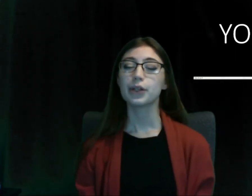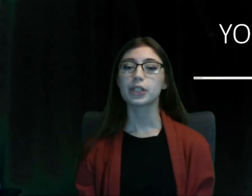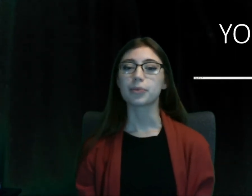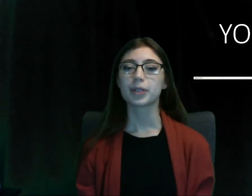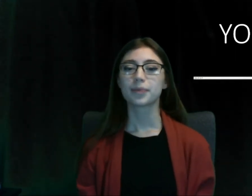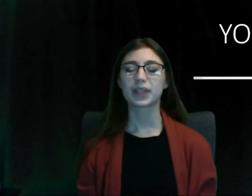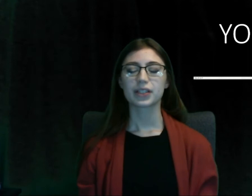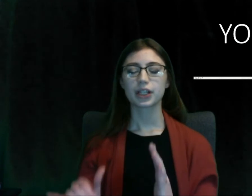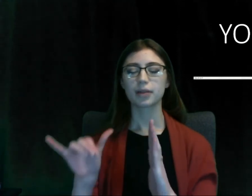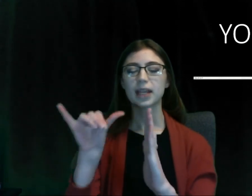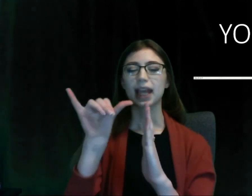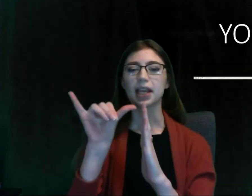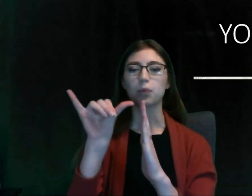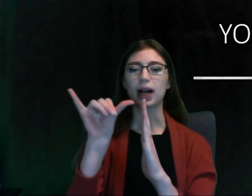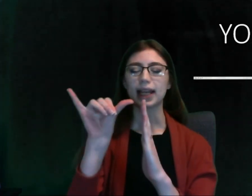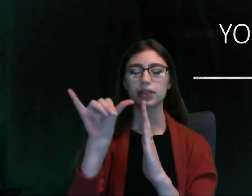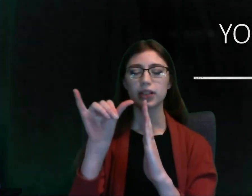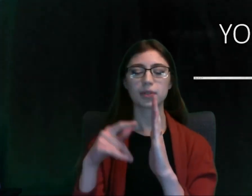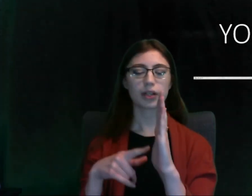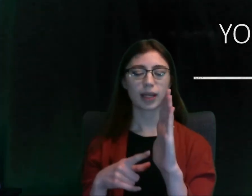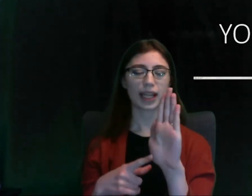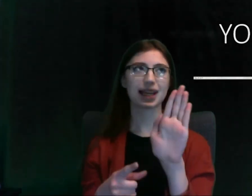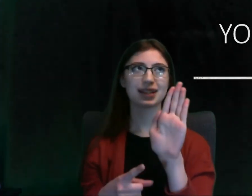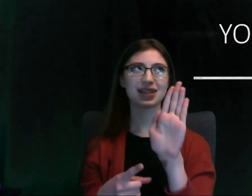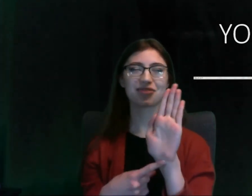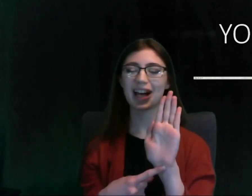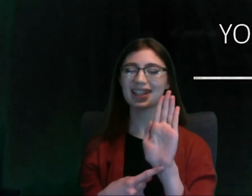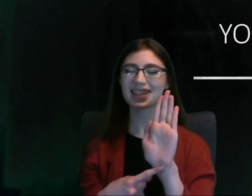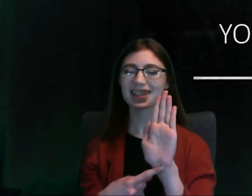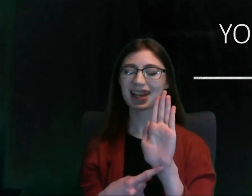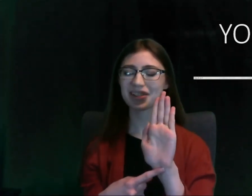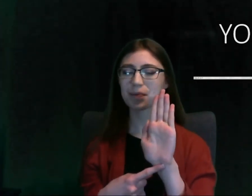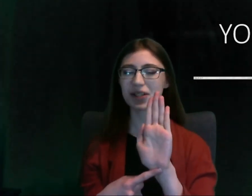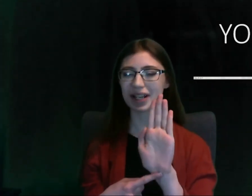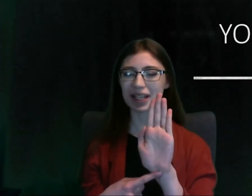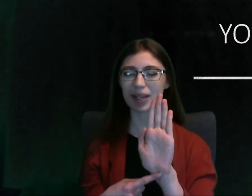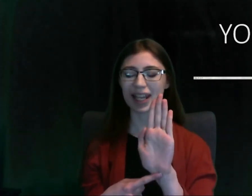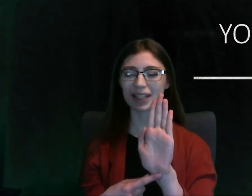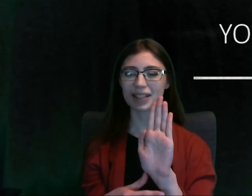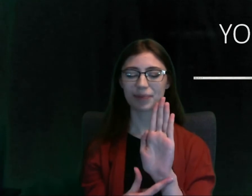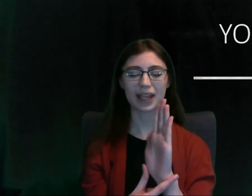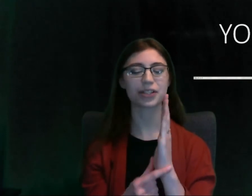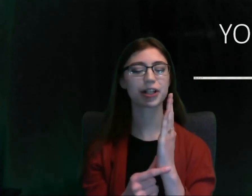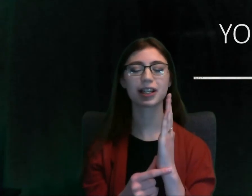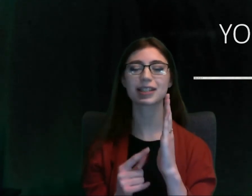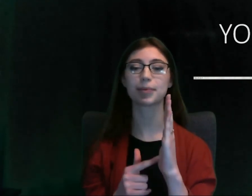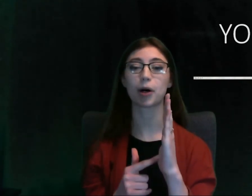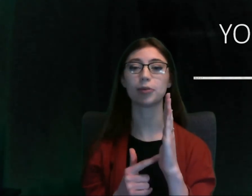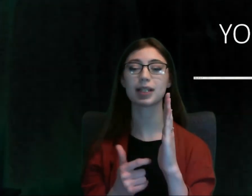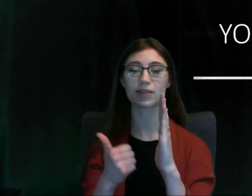YouTube. So you're going to make a Y hand shape. You're going to make a flat hand shape with your non-dominant hand and turn it so your palm is facing